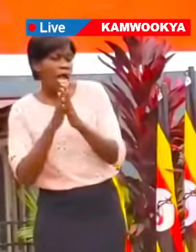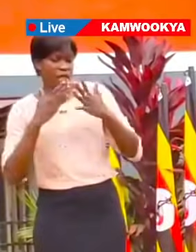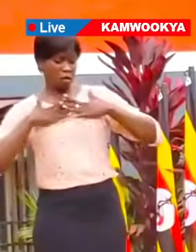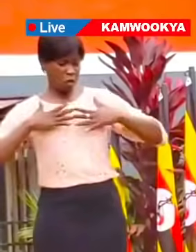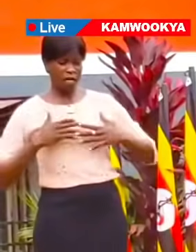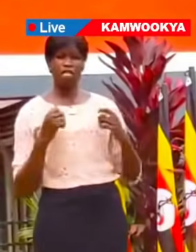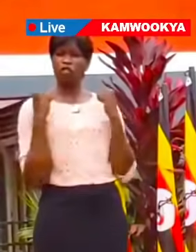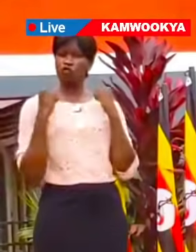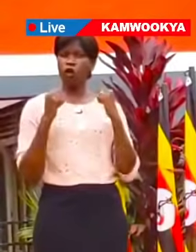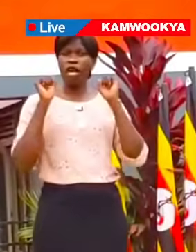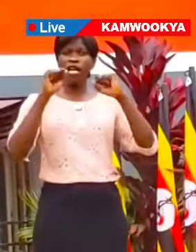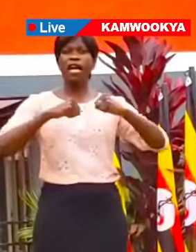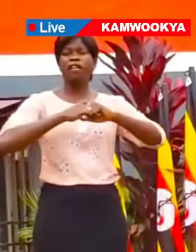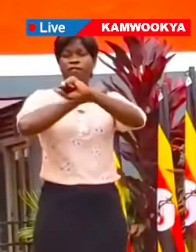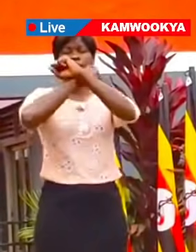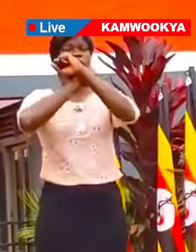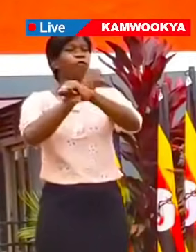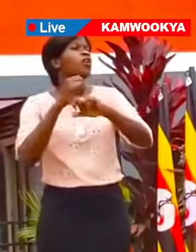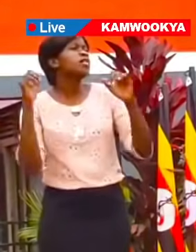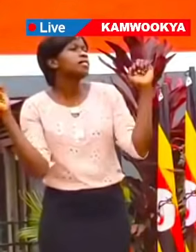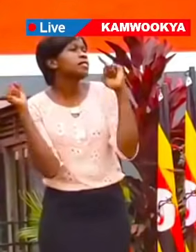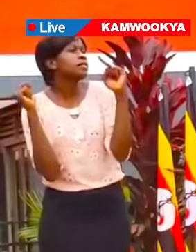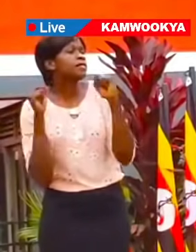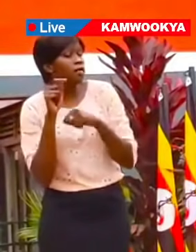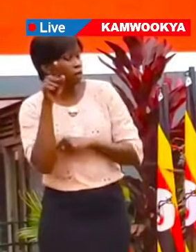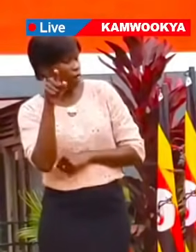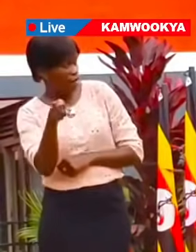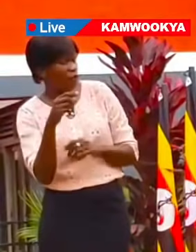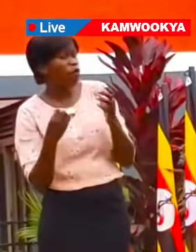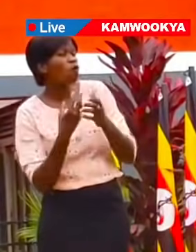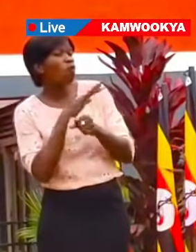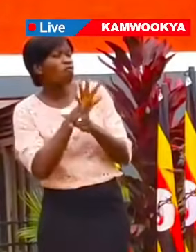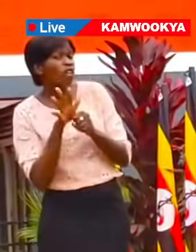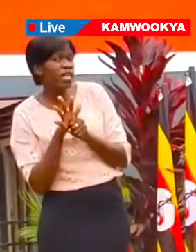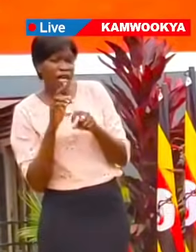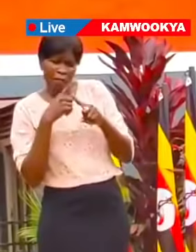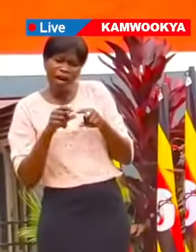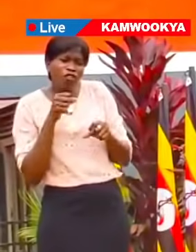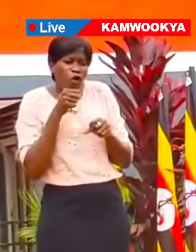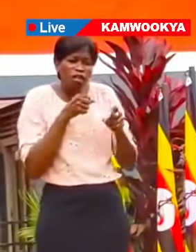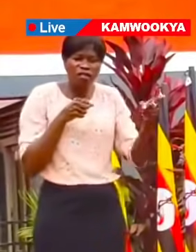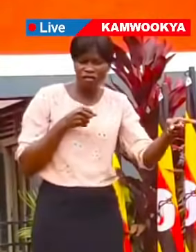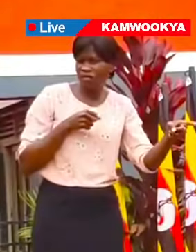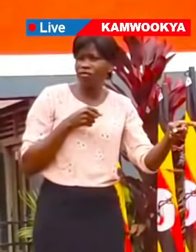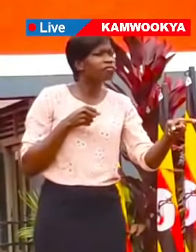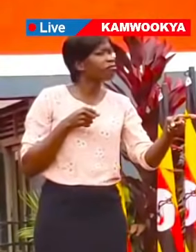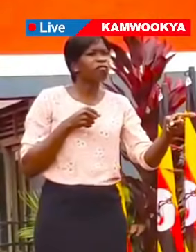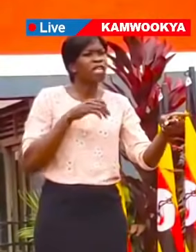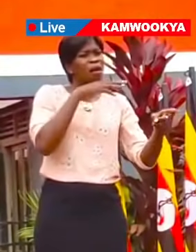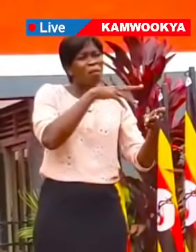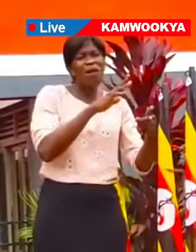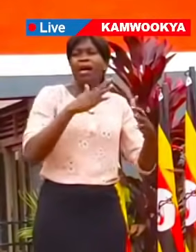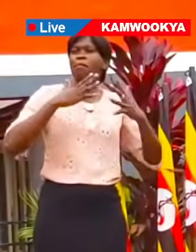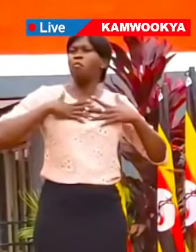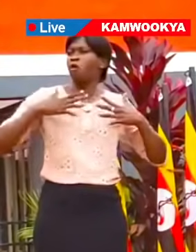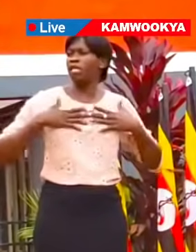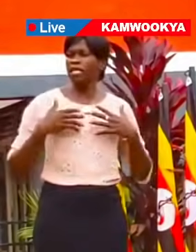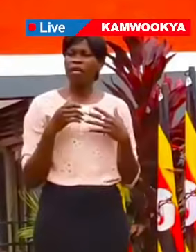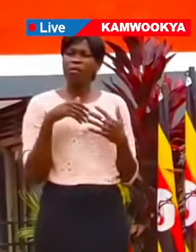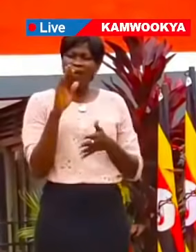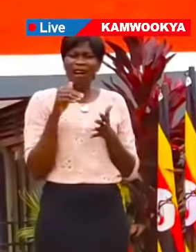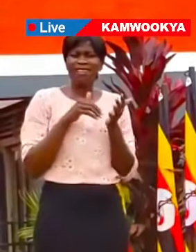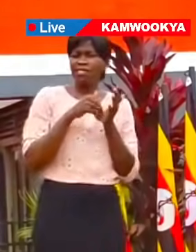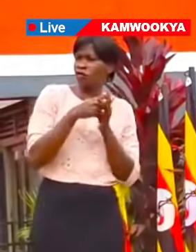is strong, so we can fight the disease. But the elderly, their immunity is a bit impaired,